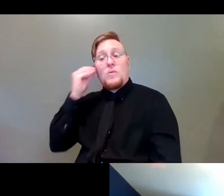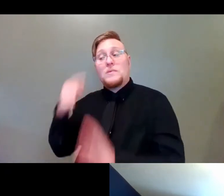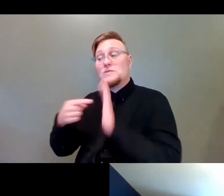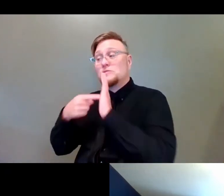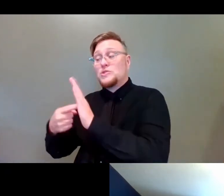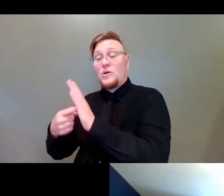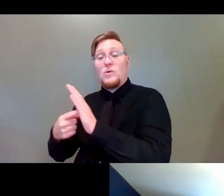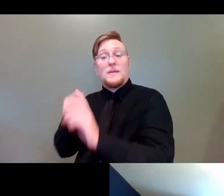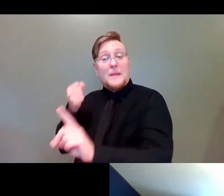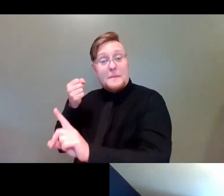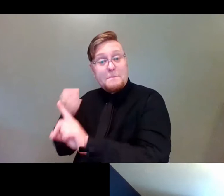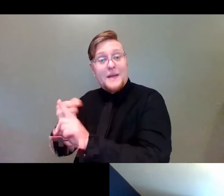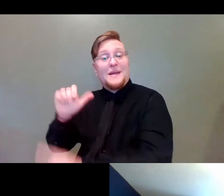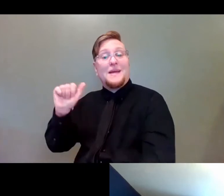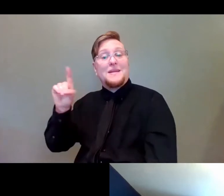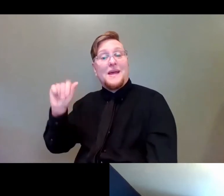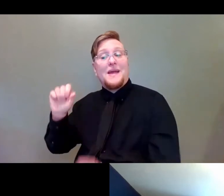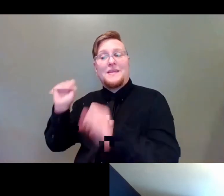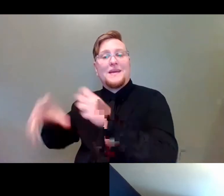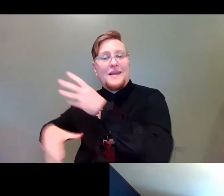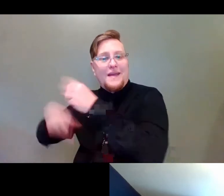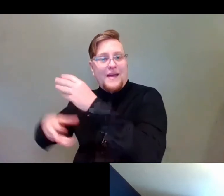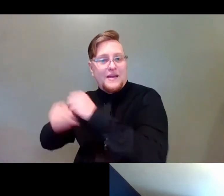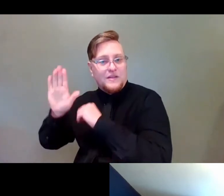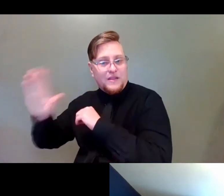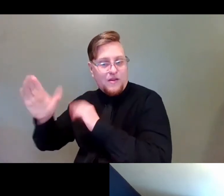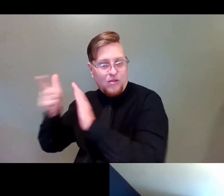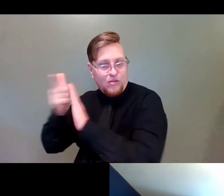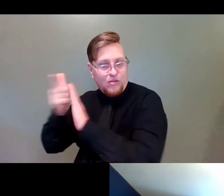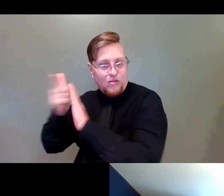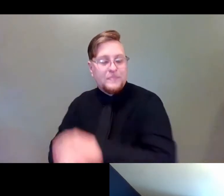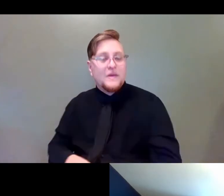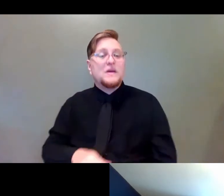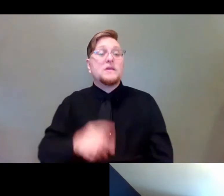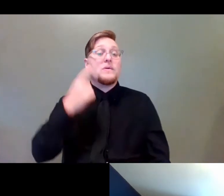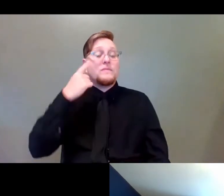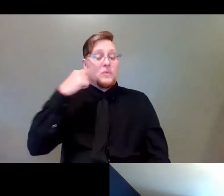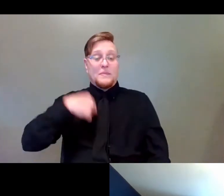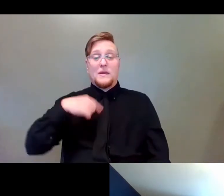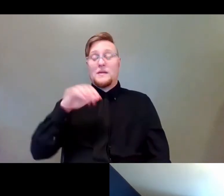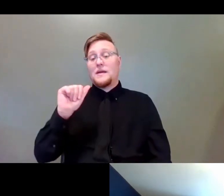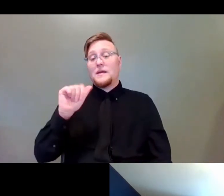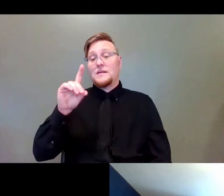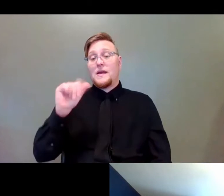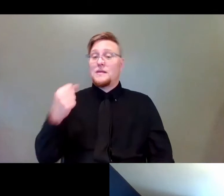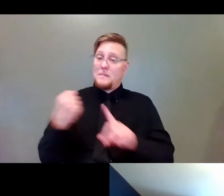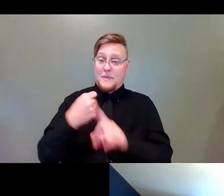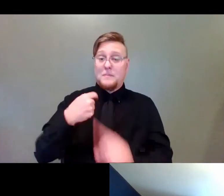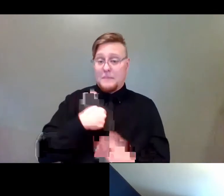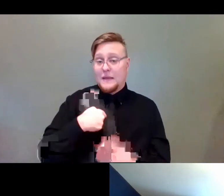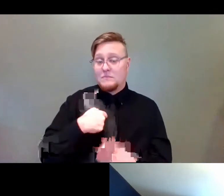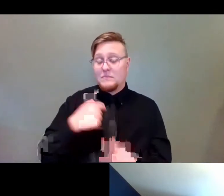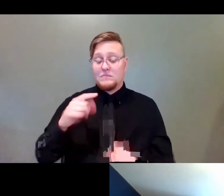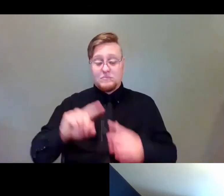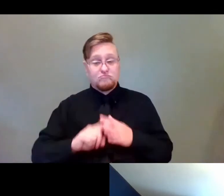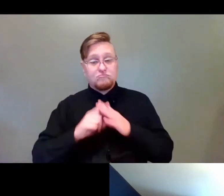makes an impact. So with that, for my lifetime, the ADA definitely has made an impact. When I started out, as I